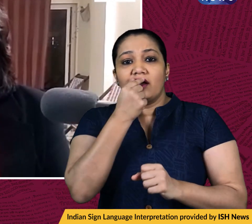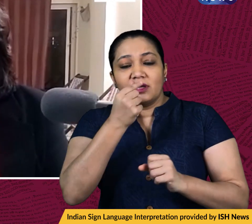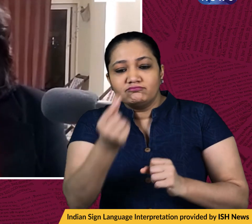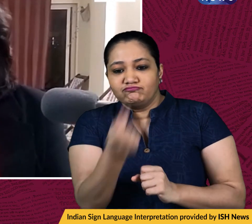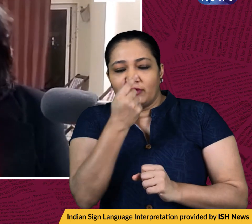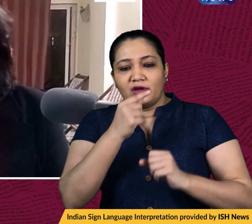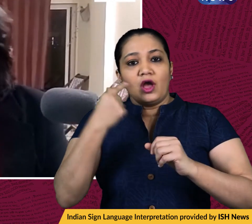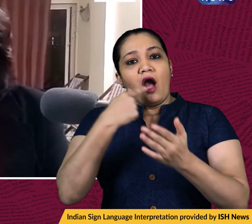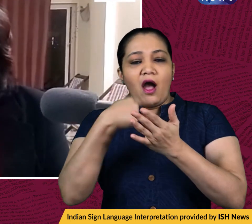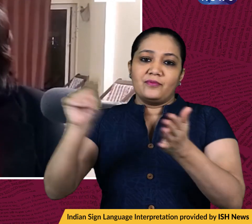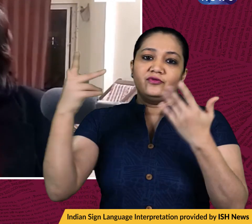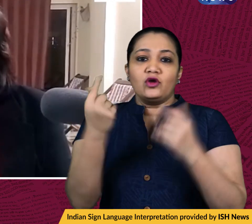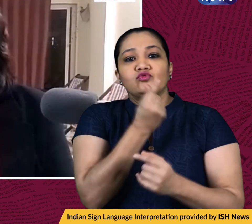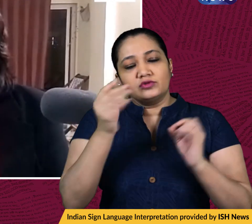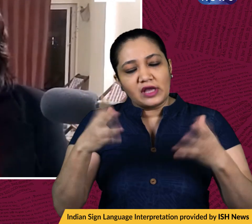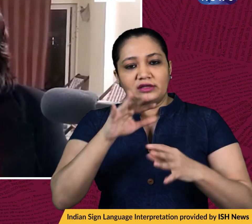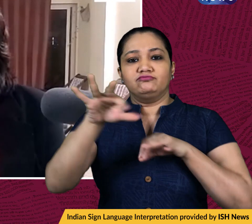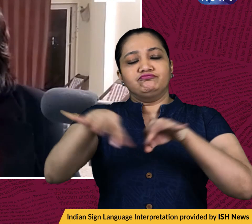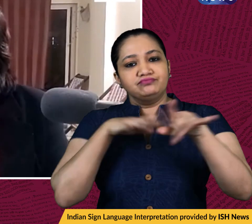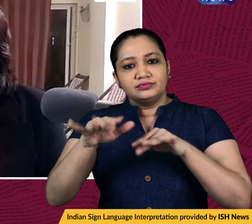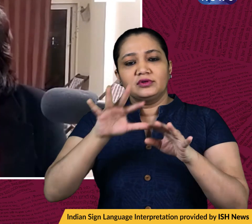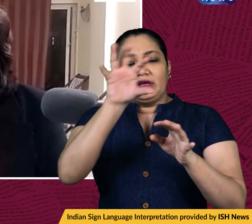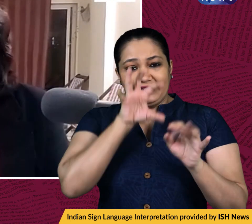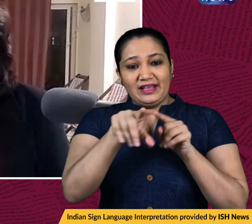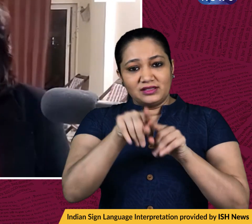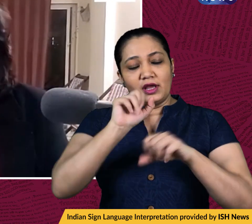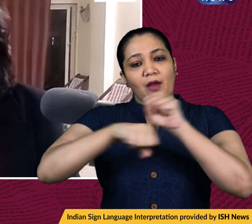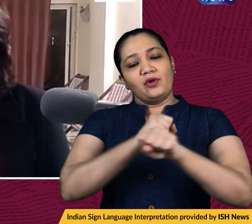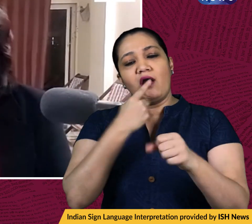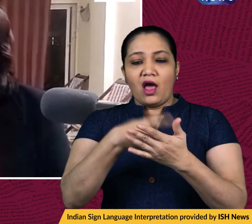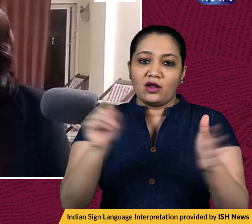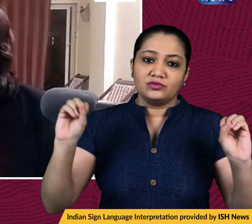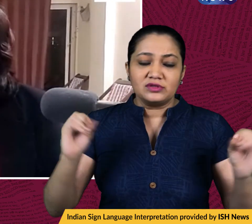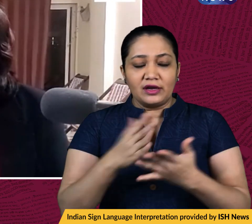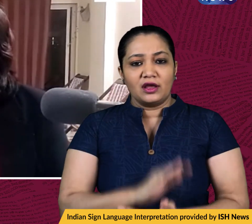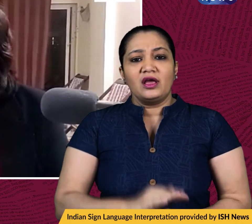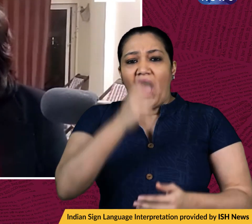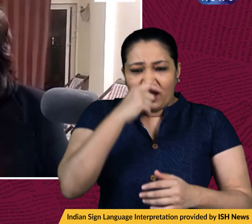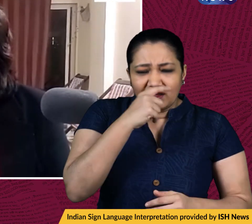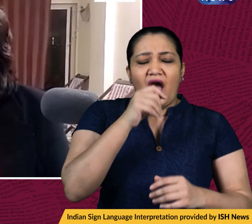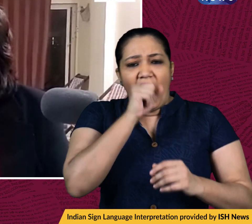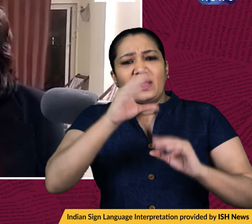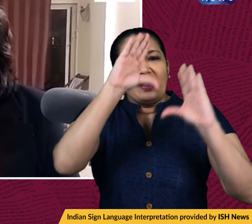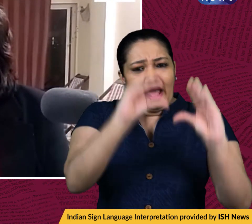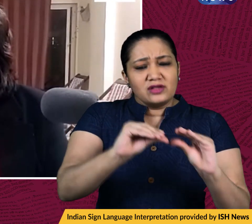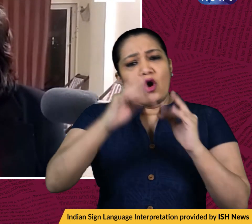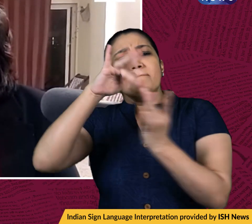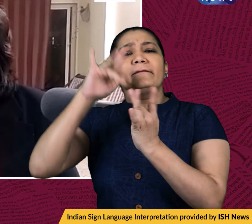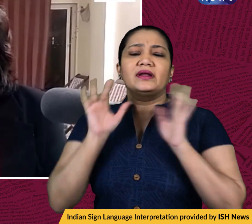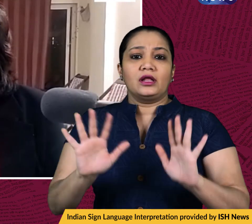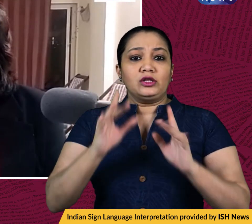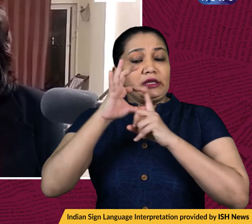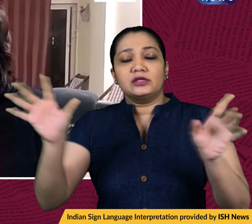oral treatment authorized for use in the state for the treatment of mild to moderate cases